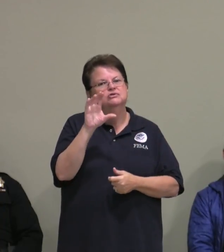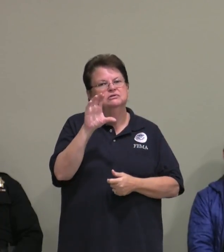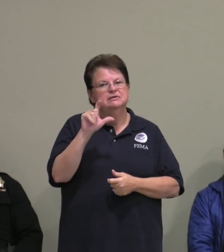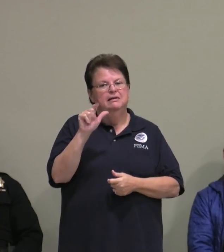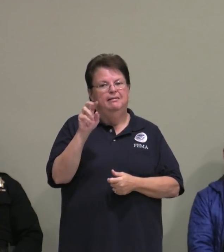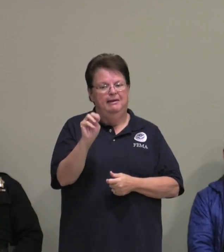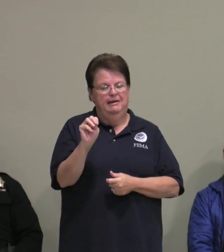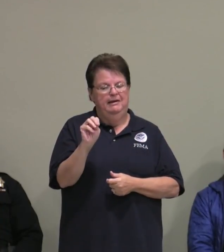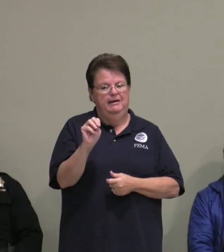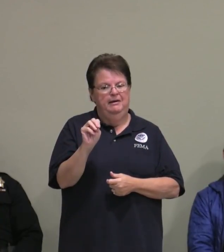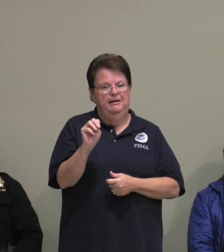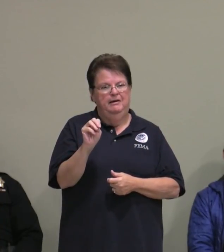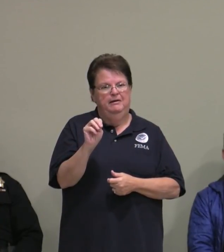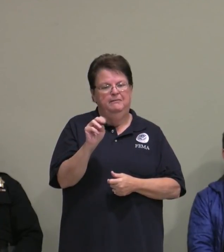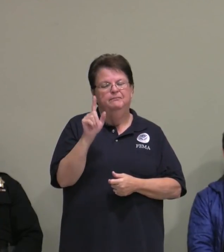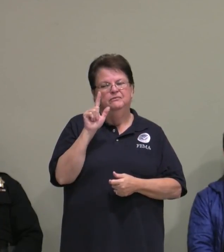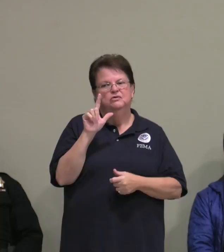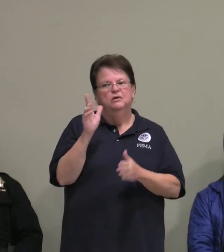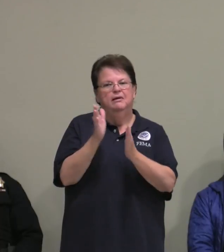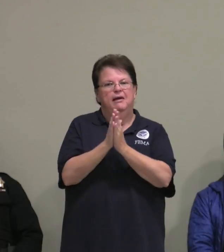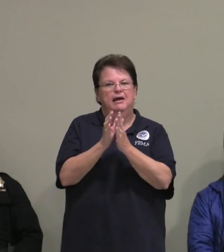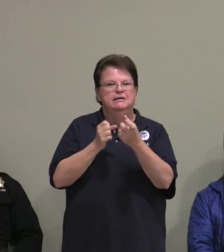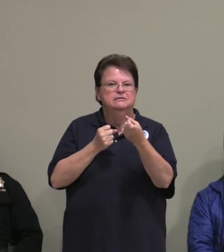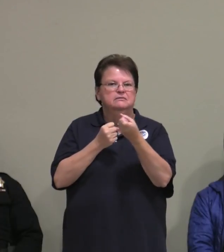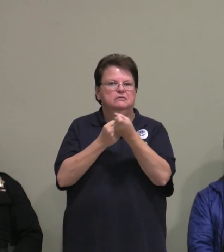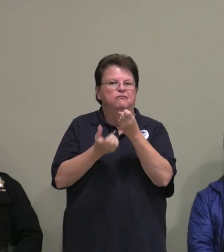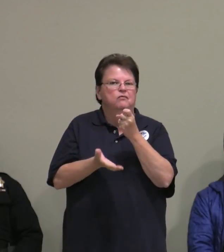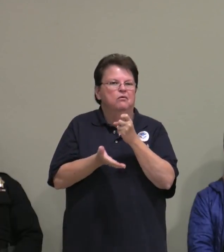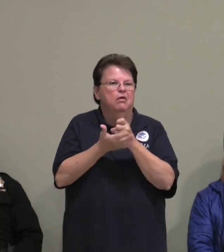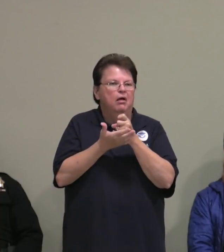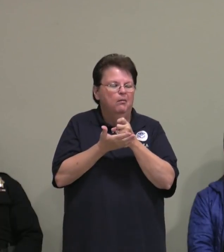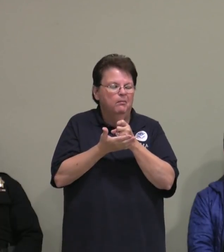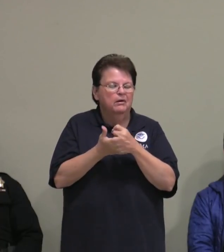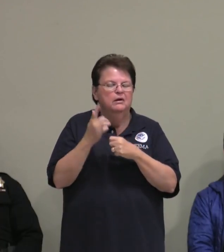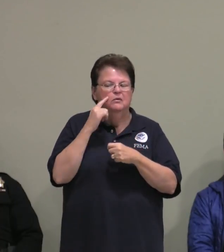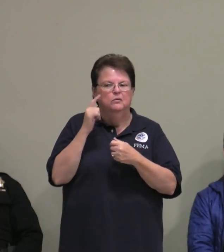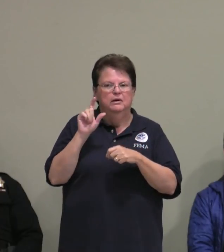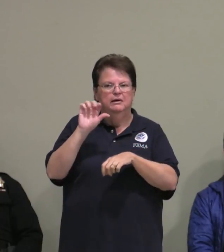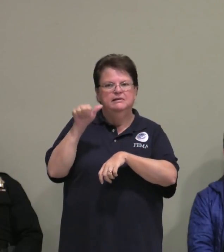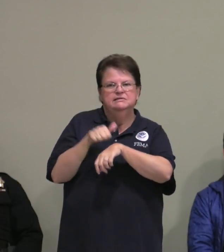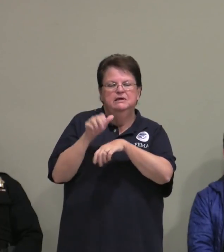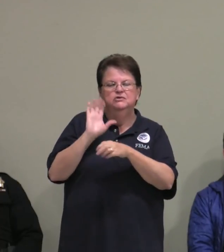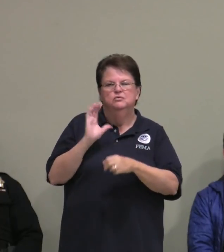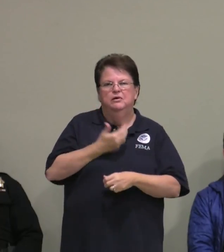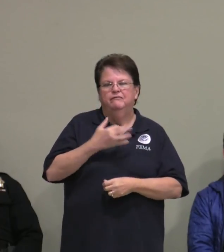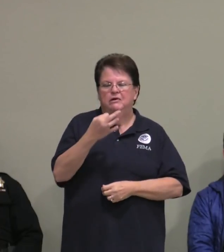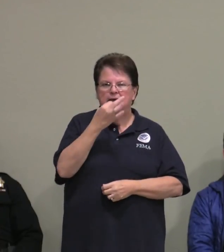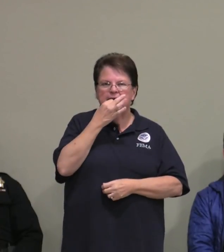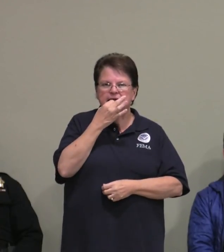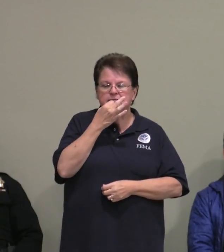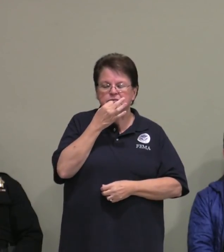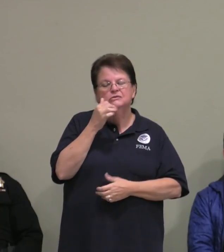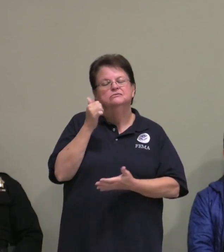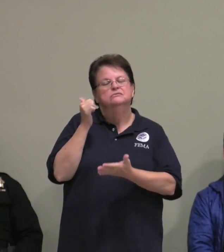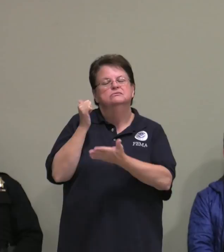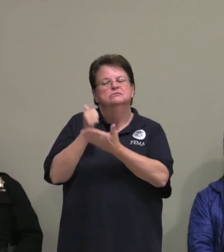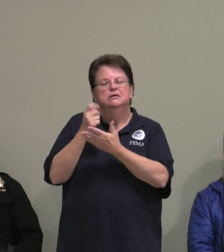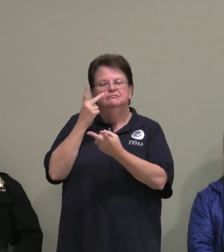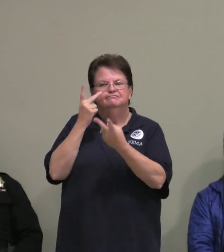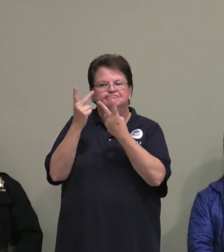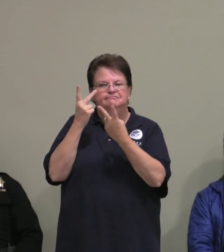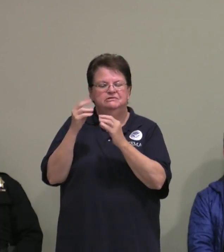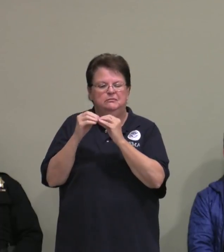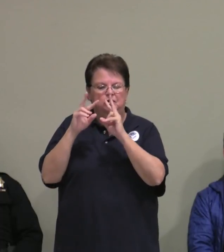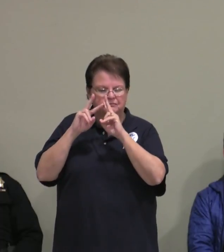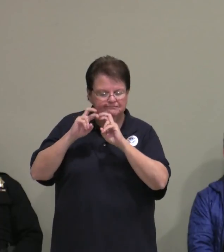they can set up a request for assistance, like a complaint or an inquiry, or we can assign it to one of our experts and we can look further into it